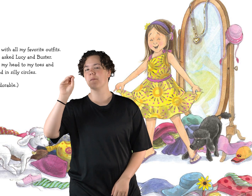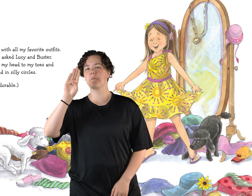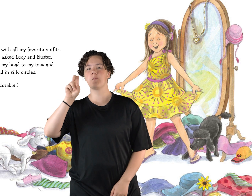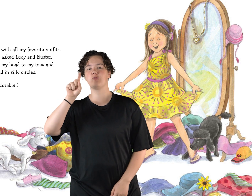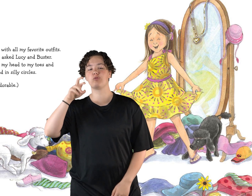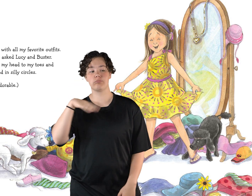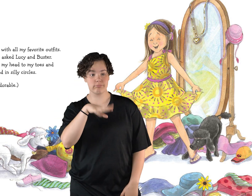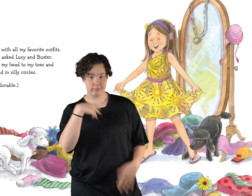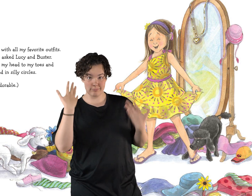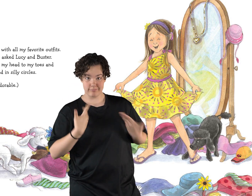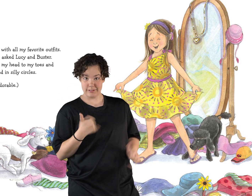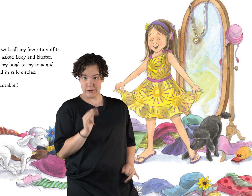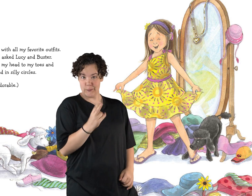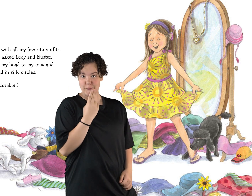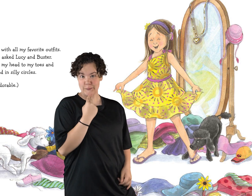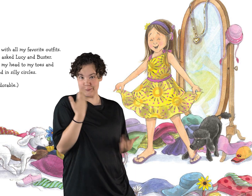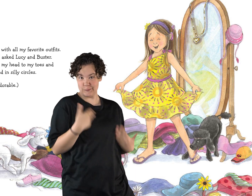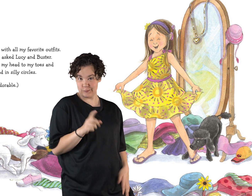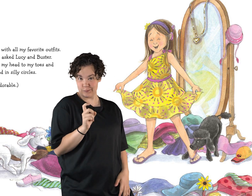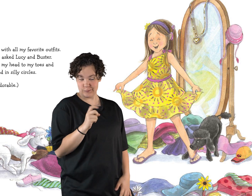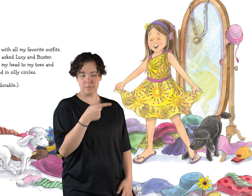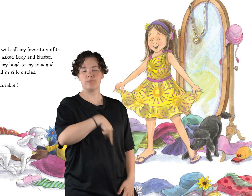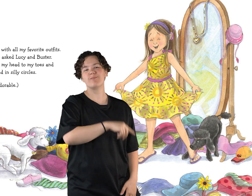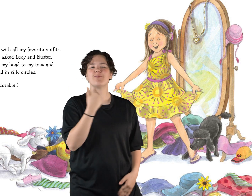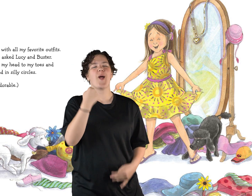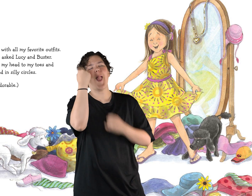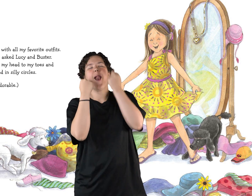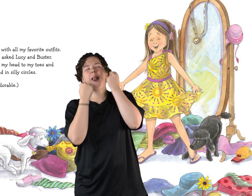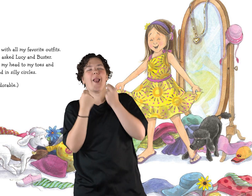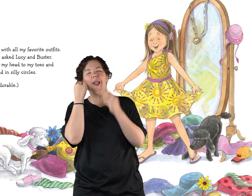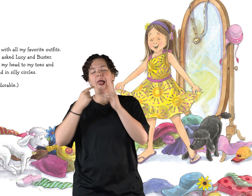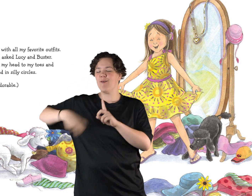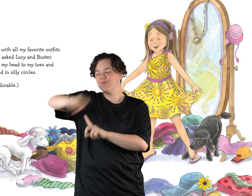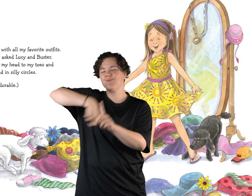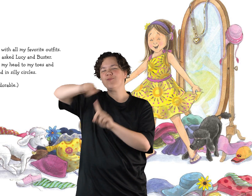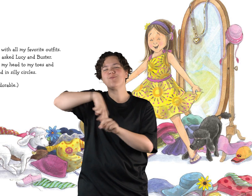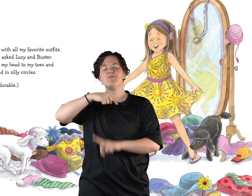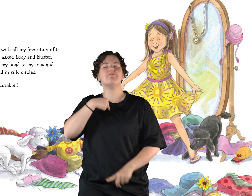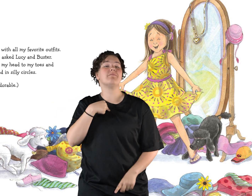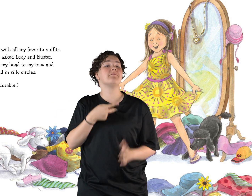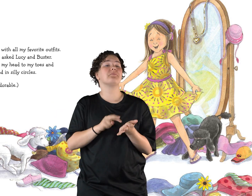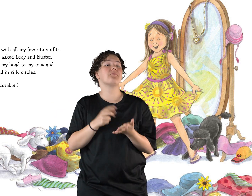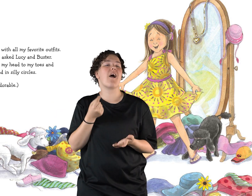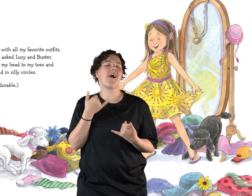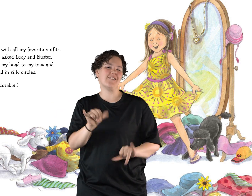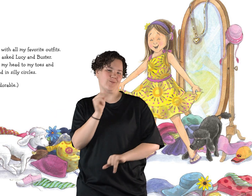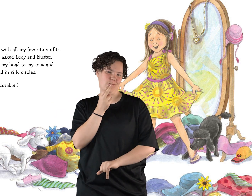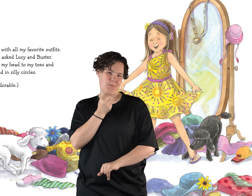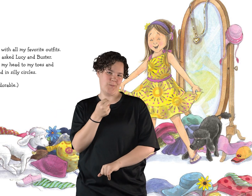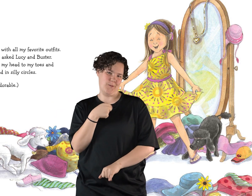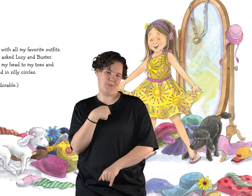Buster. Buster licked me from my head to my toes, and Lucy ran around and round in silly circles. That means I'm